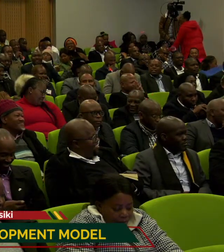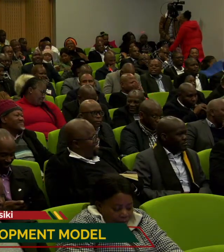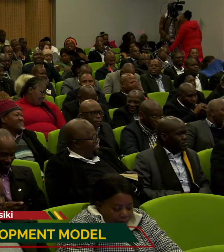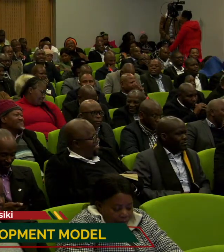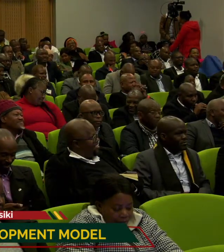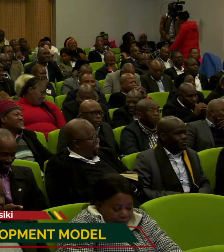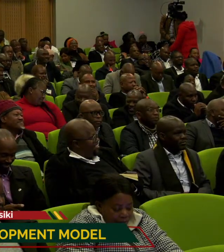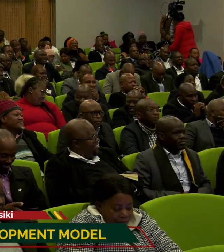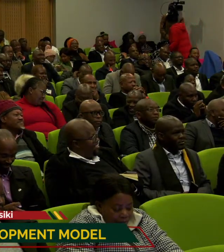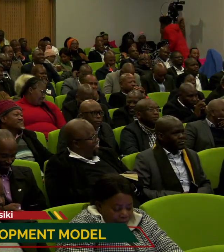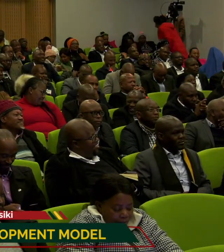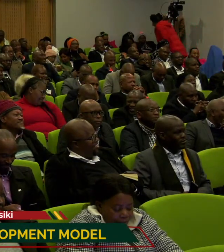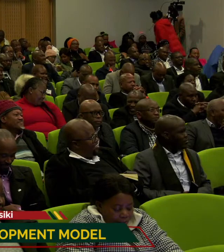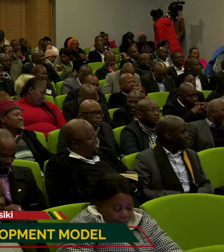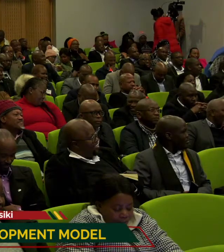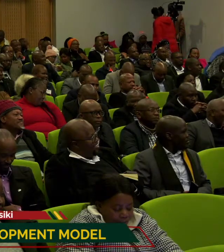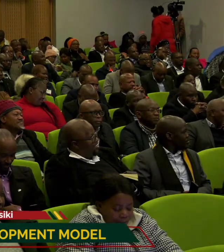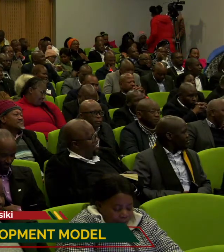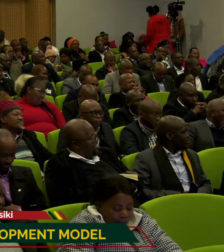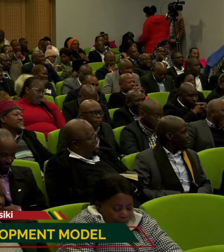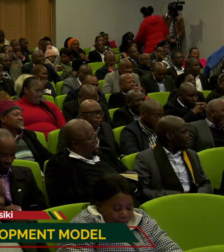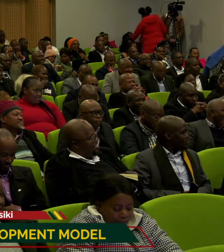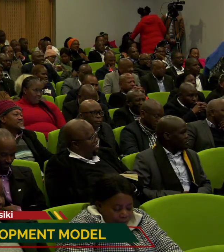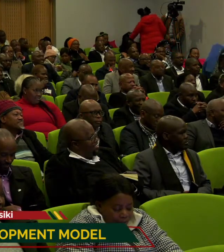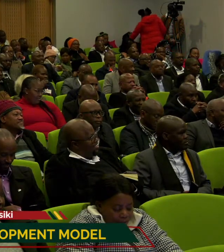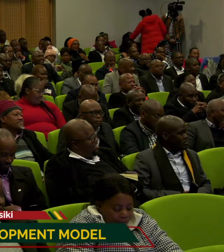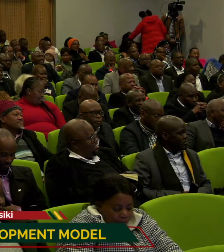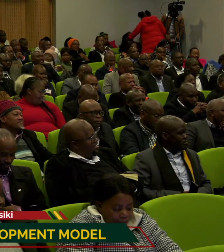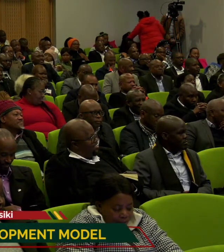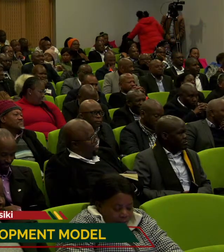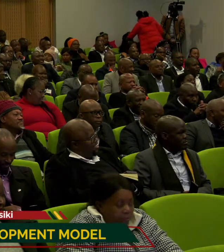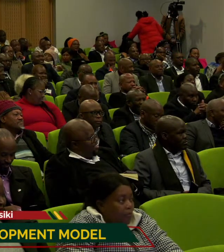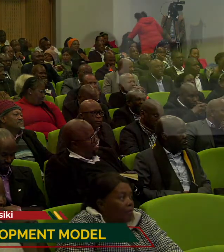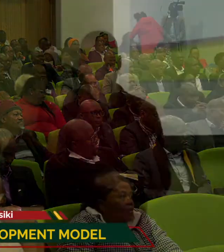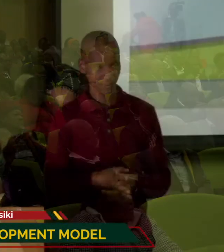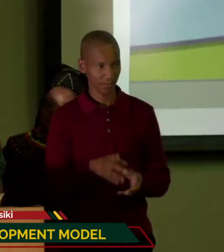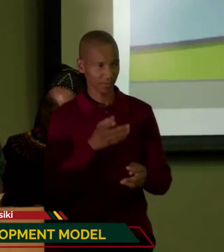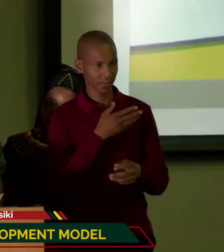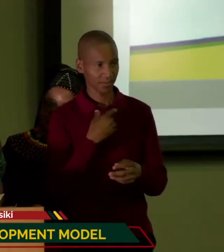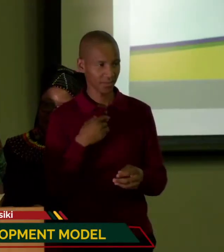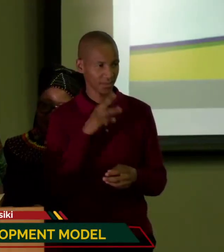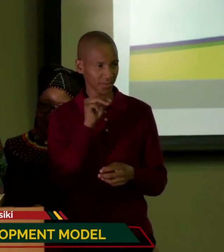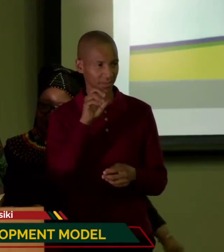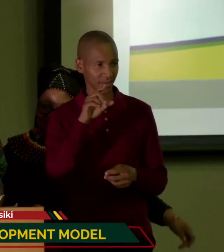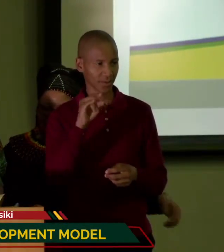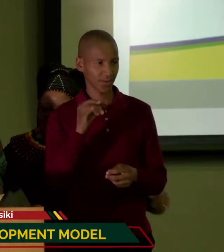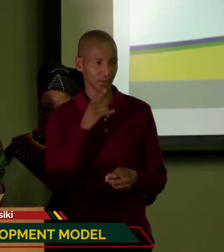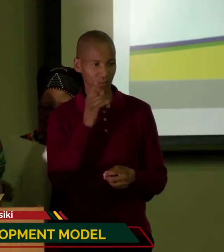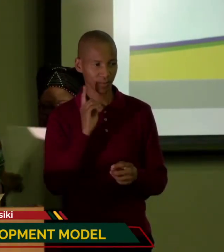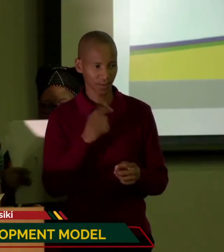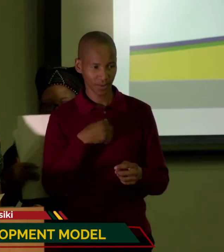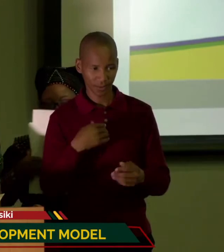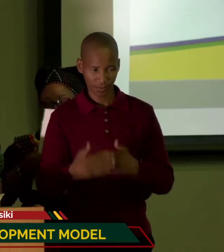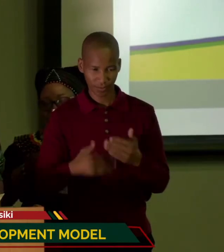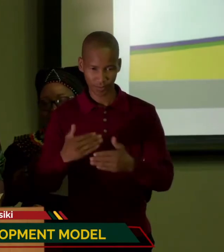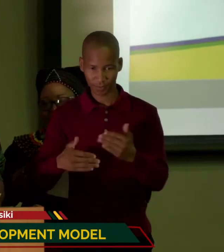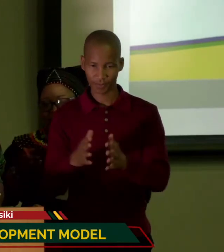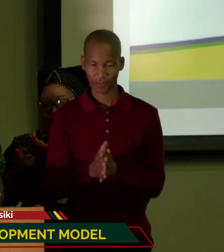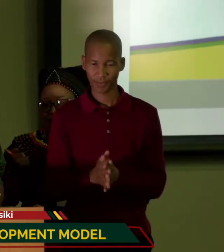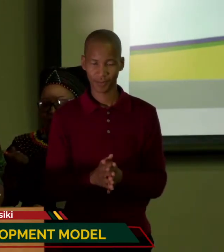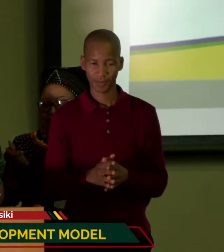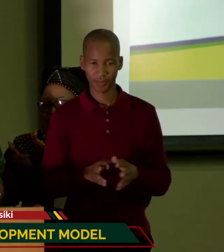Then green economy. Mama nguandwela na utini ya kenkube. Waste recycling. Then